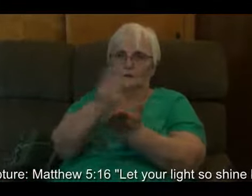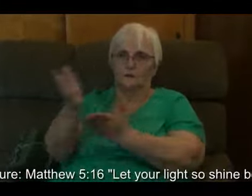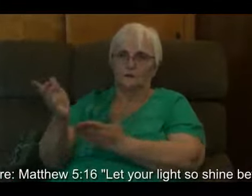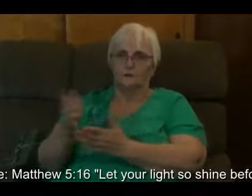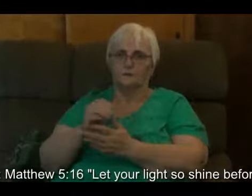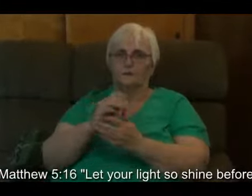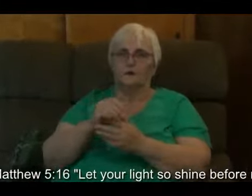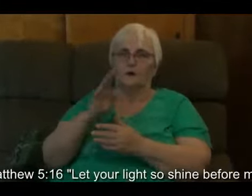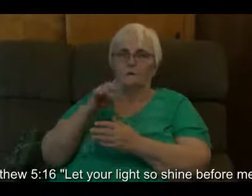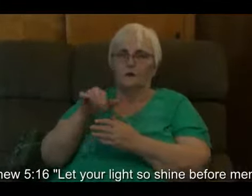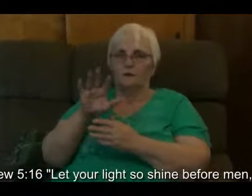Matthew 5:16.